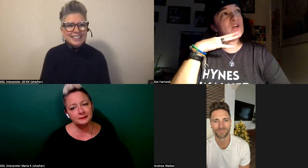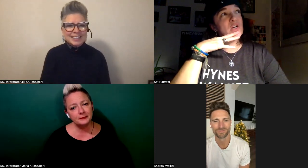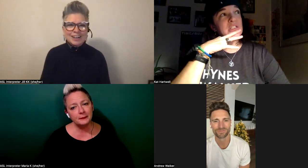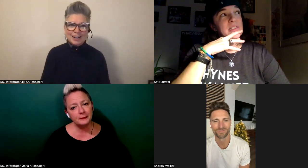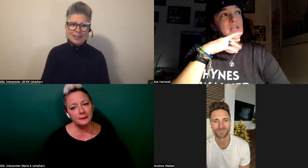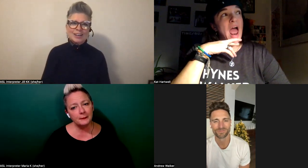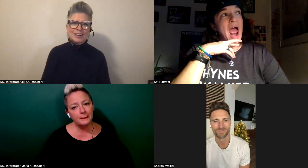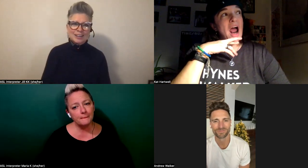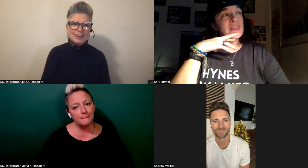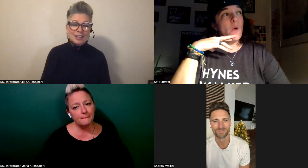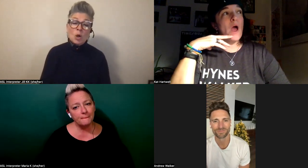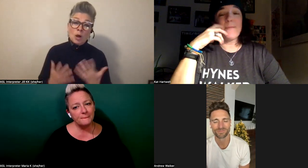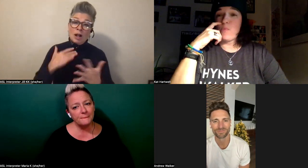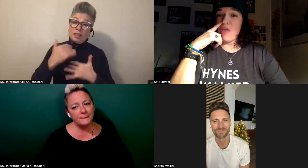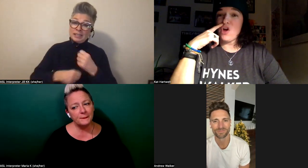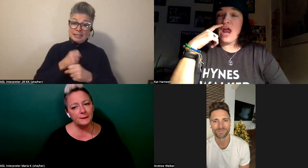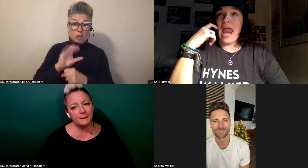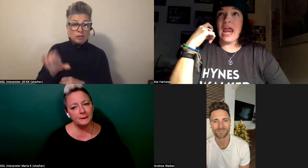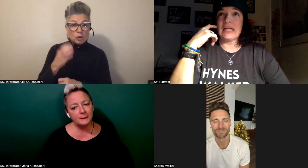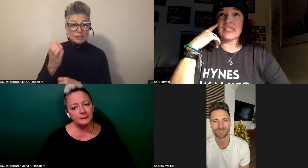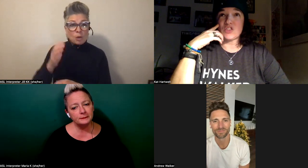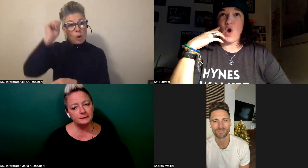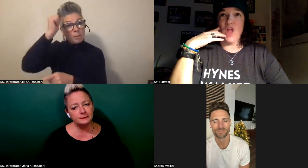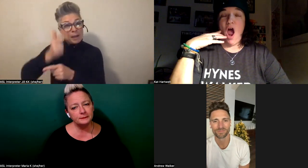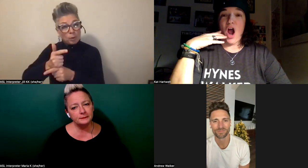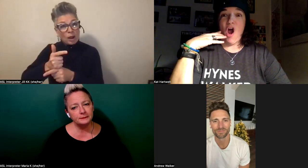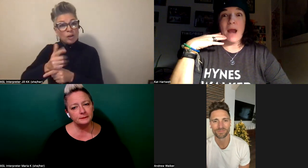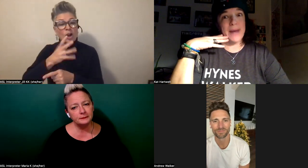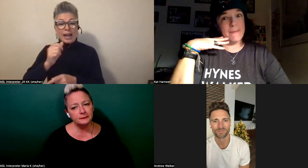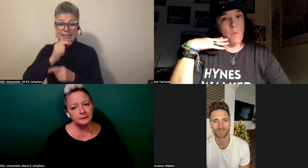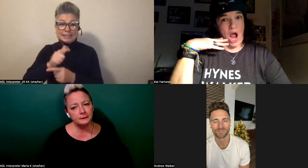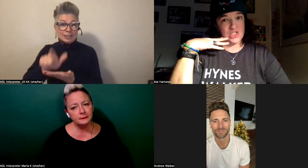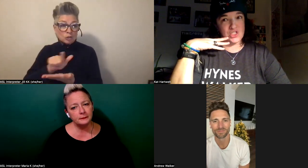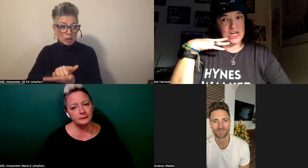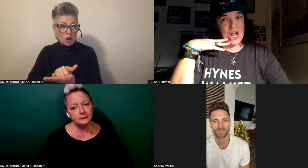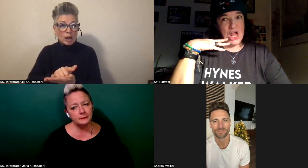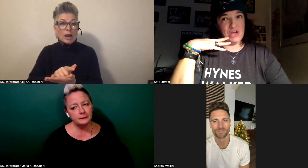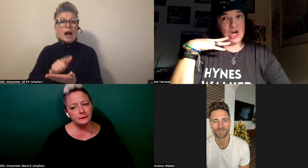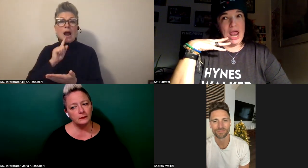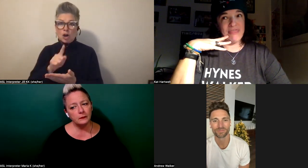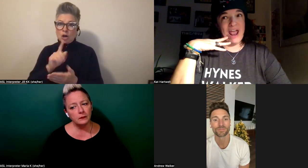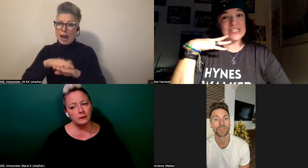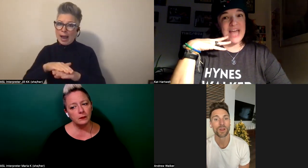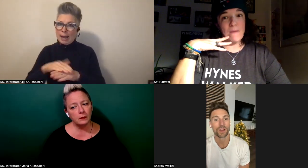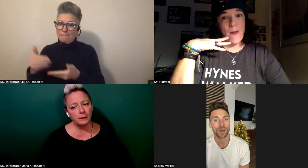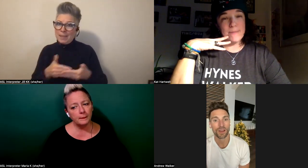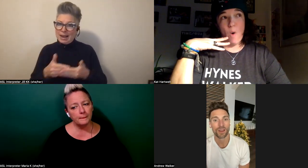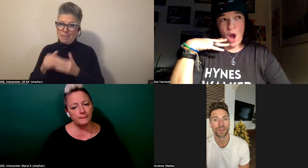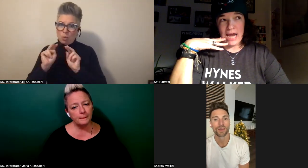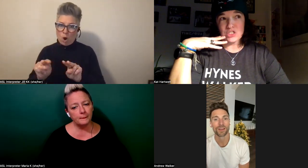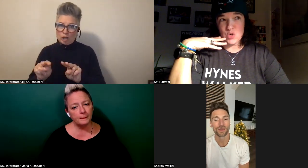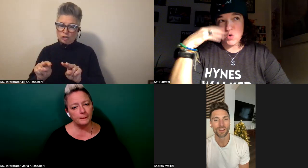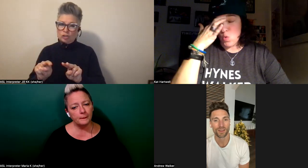This year for Christmas, my brother and sister-in-law are on baby rush. they have a second